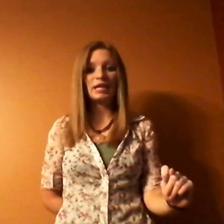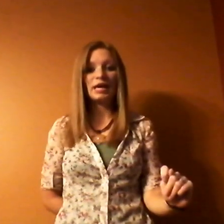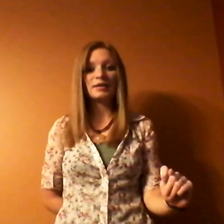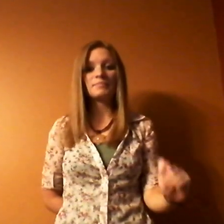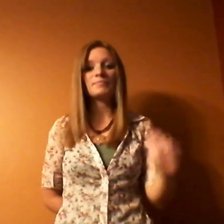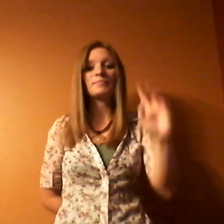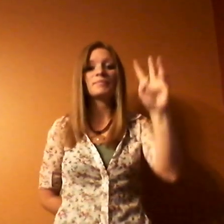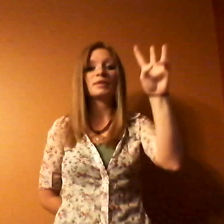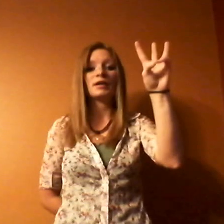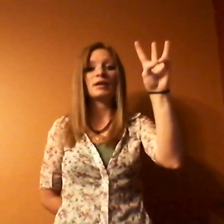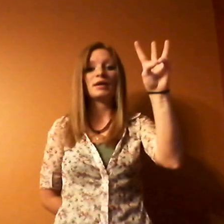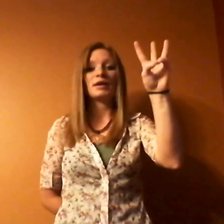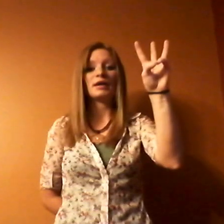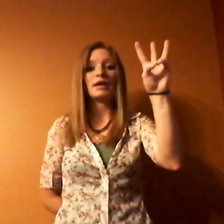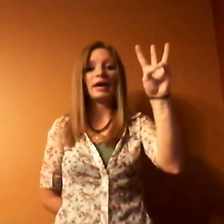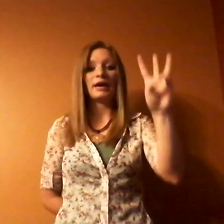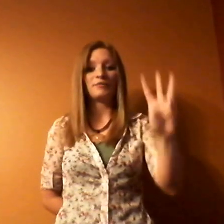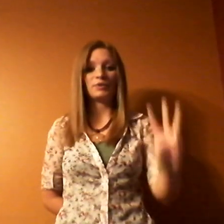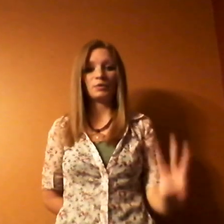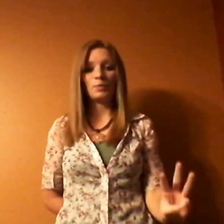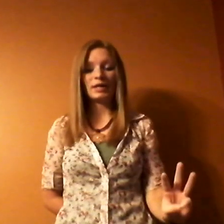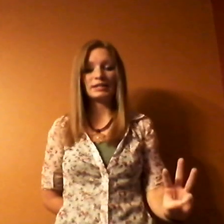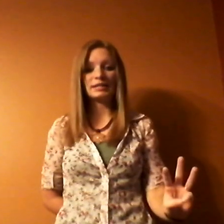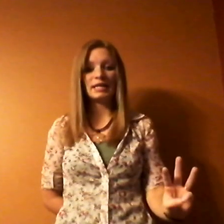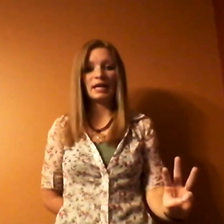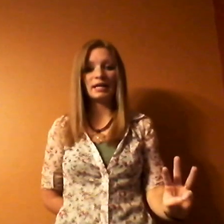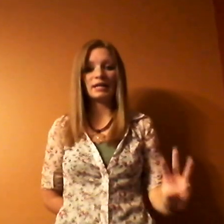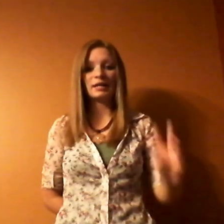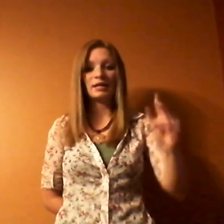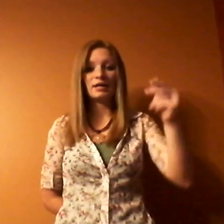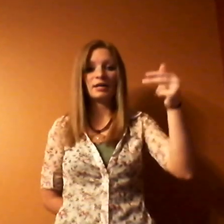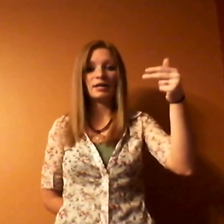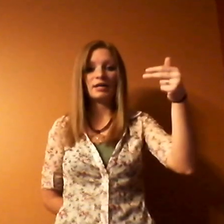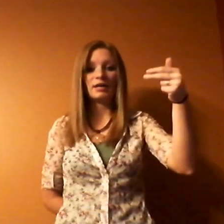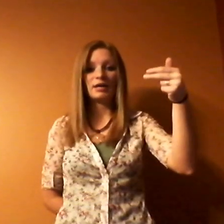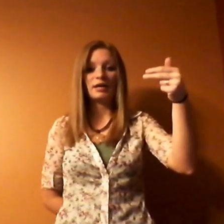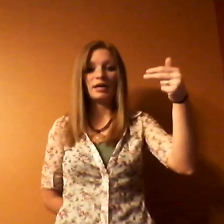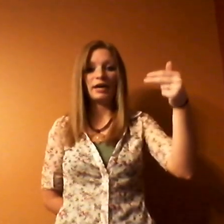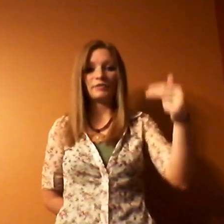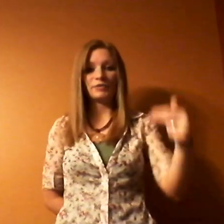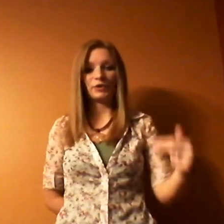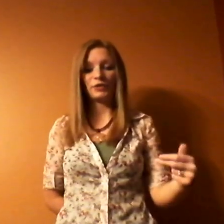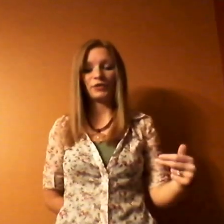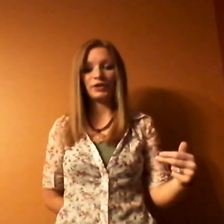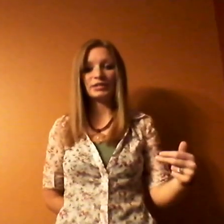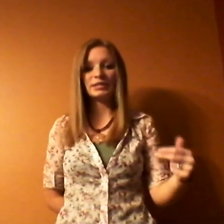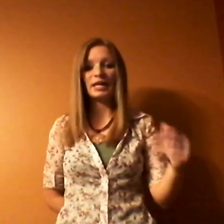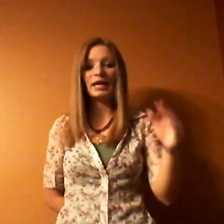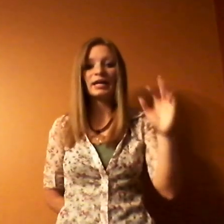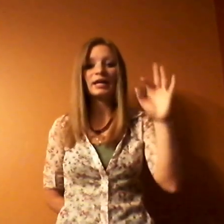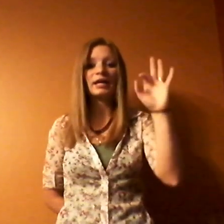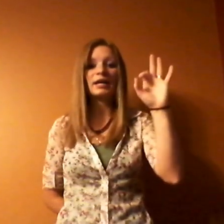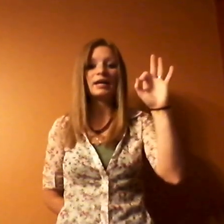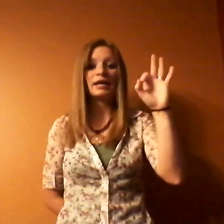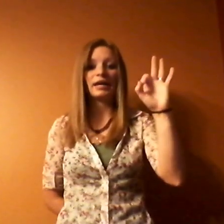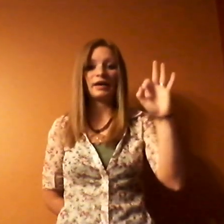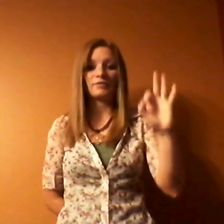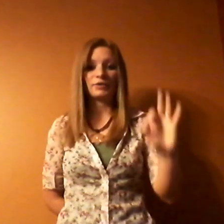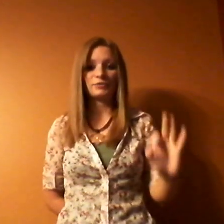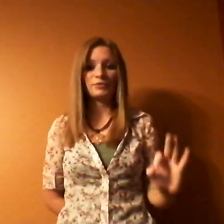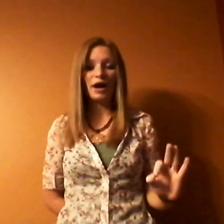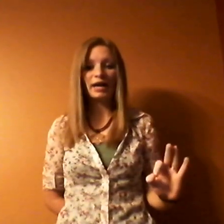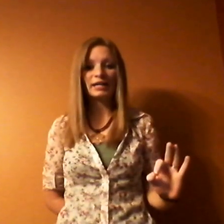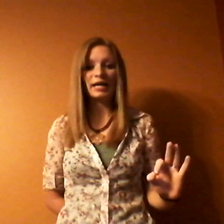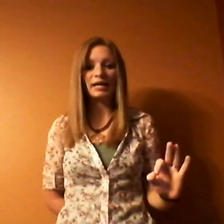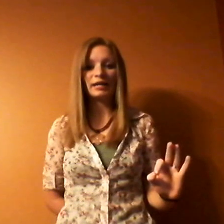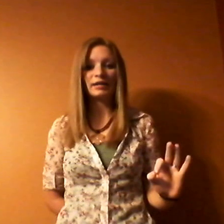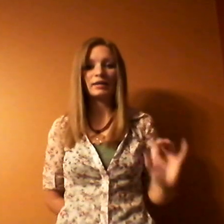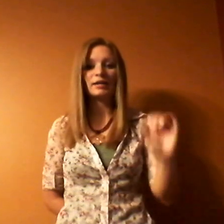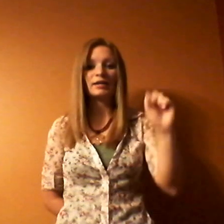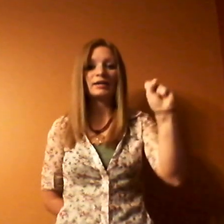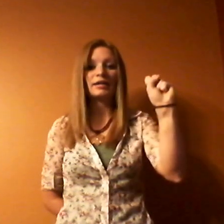Tuesday, every Wednesday, every Thursday, every Friday,